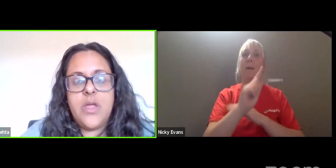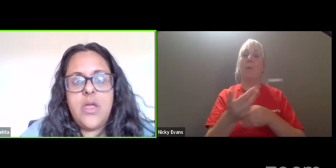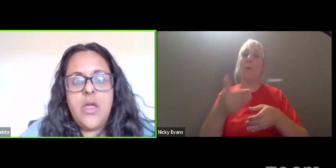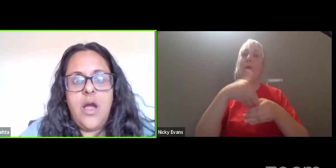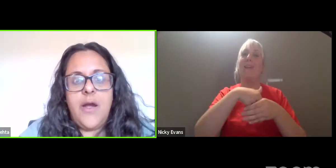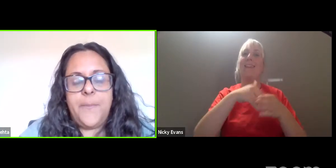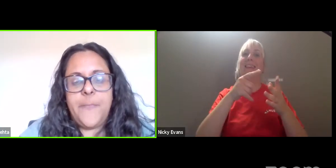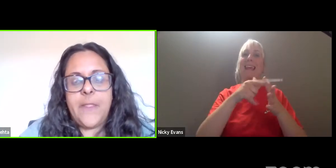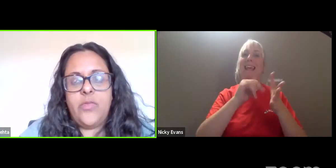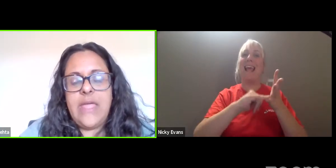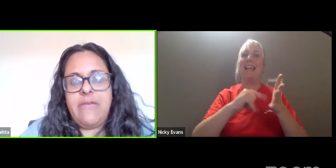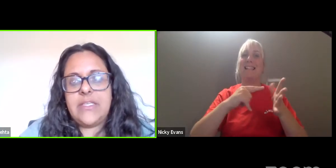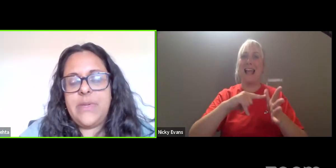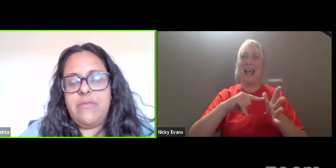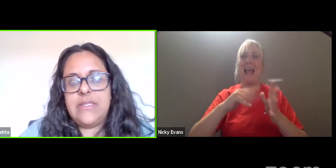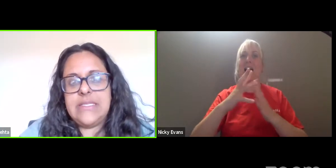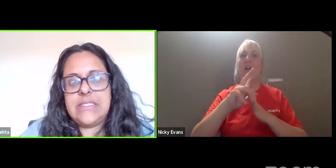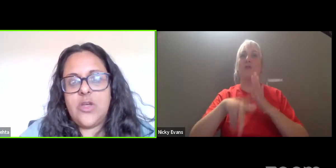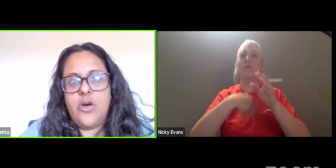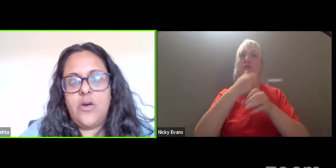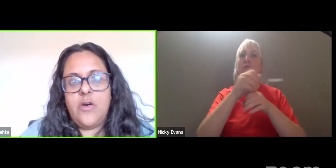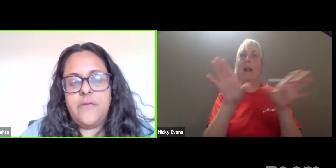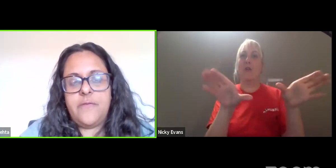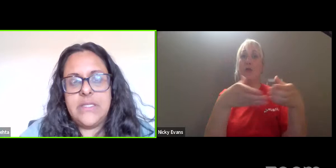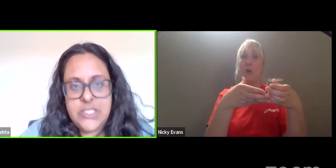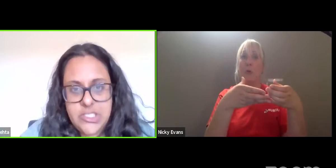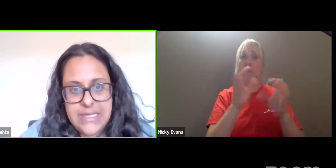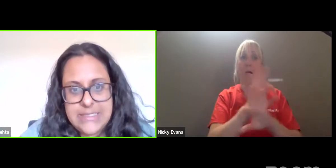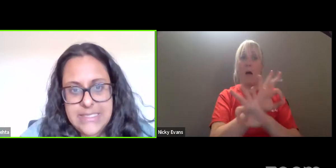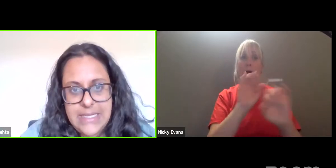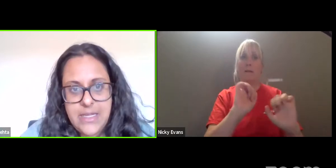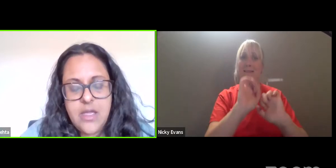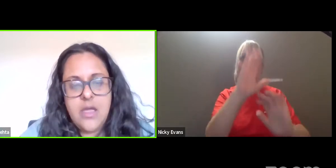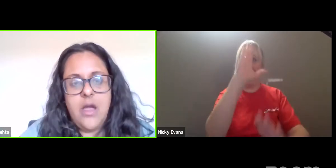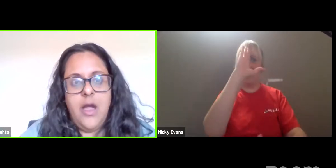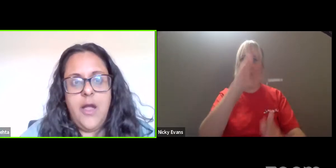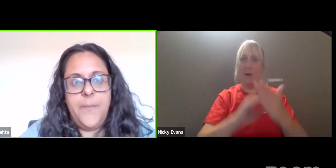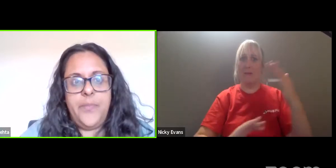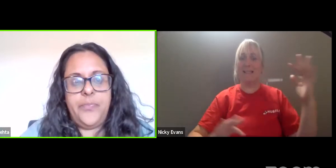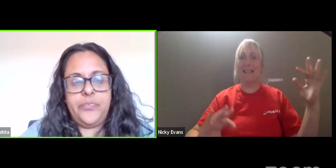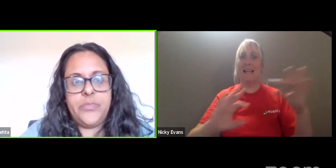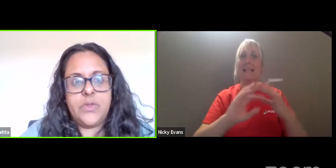group on their experiences of conditionality